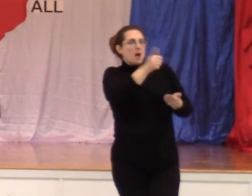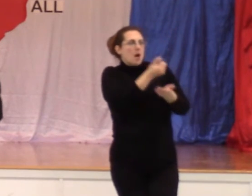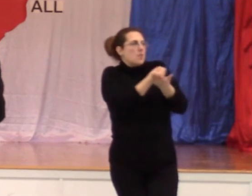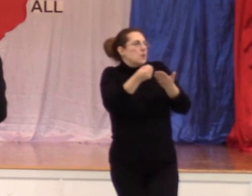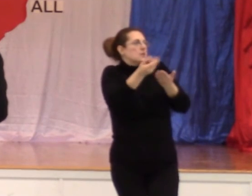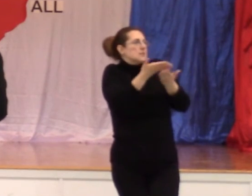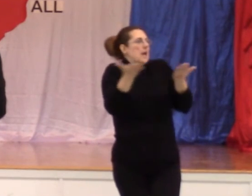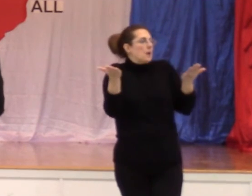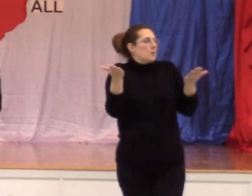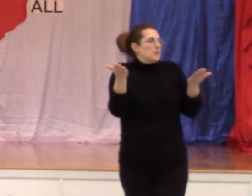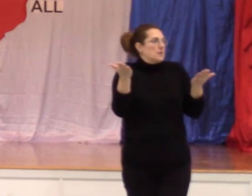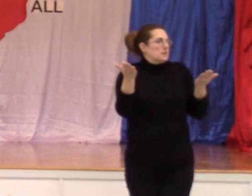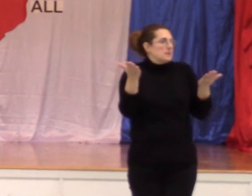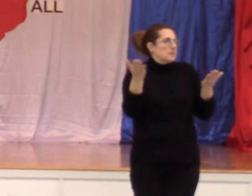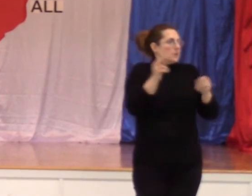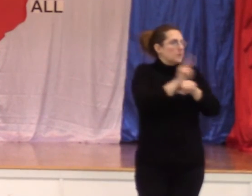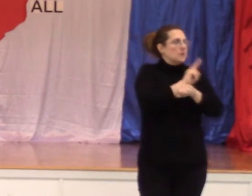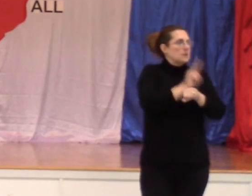being used.